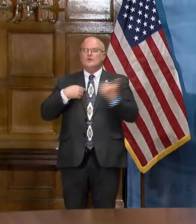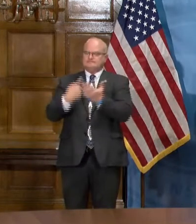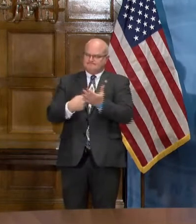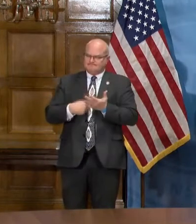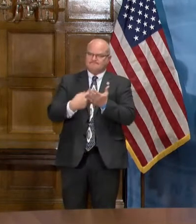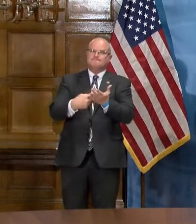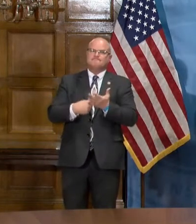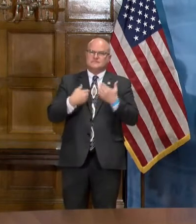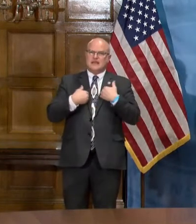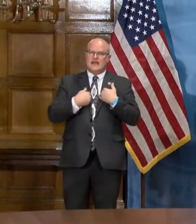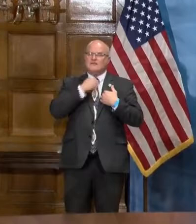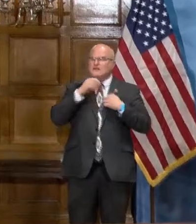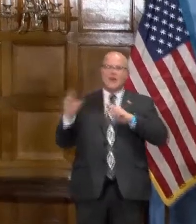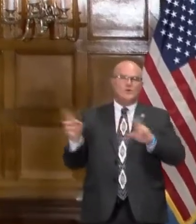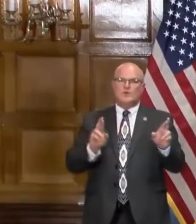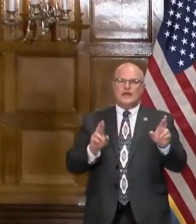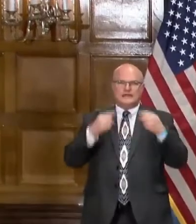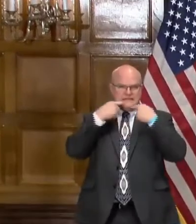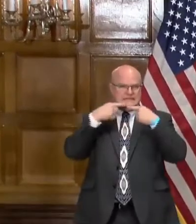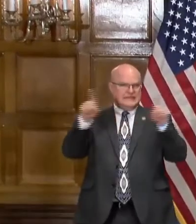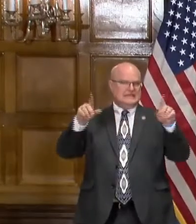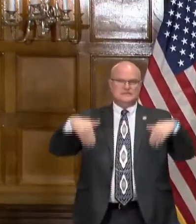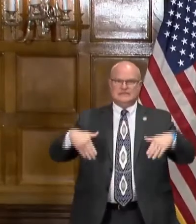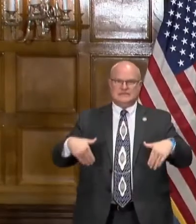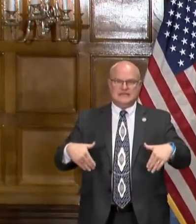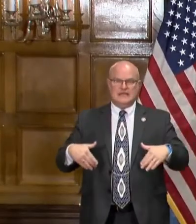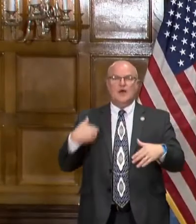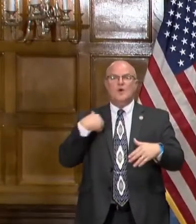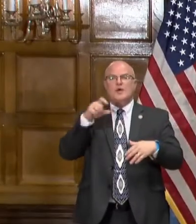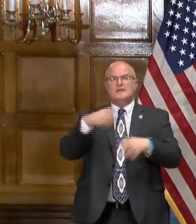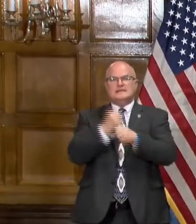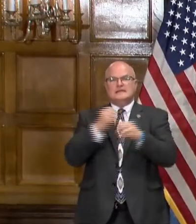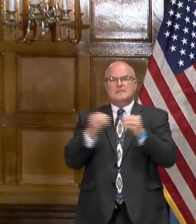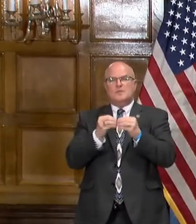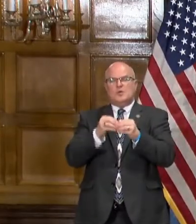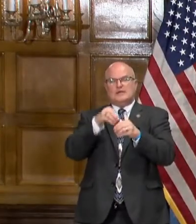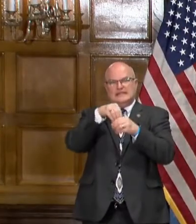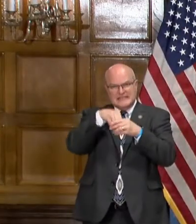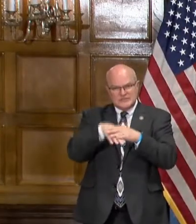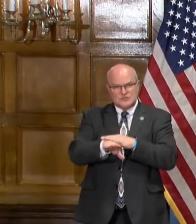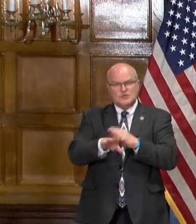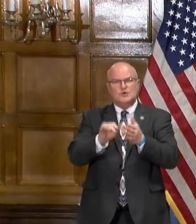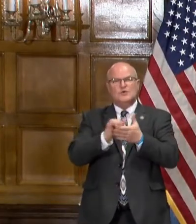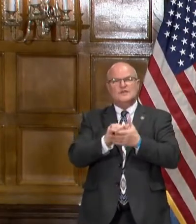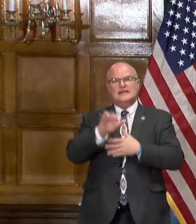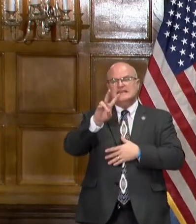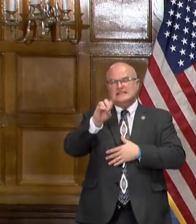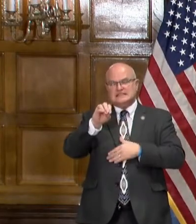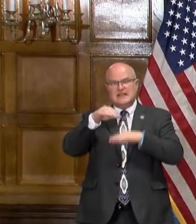discussions on that. We're not prepared to make any announcement. We have to get further into the 70-plus